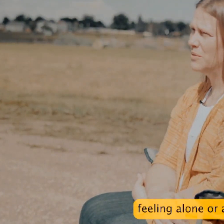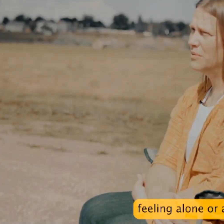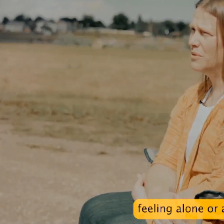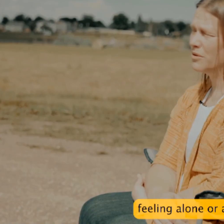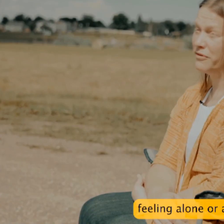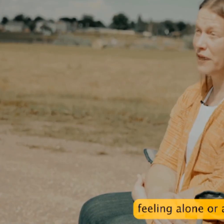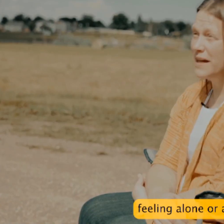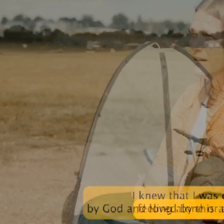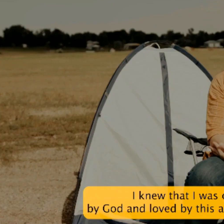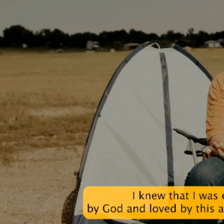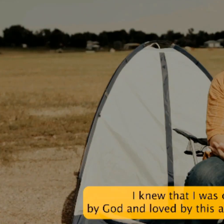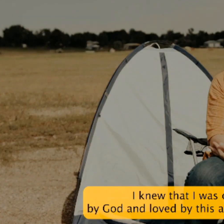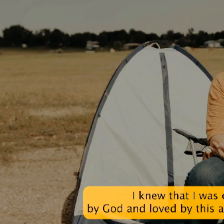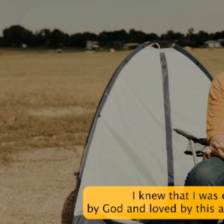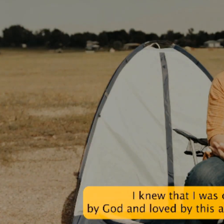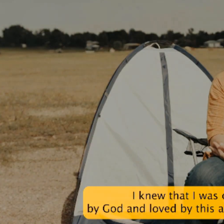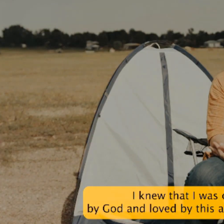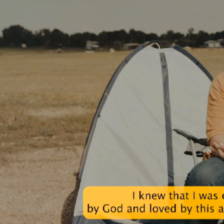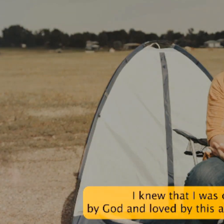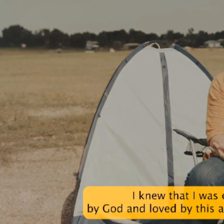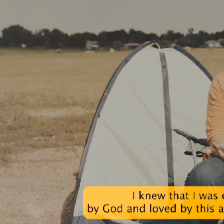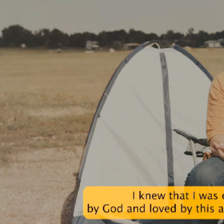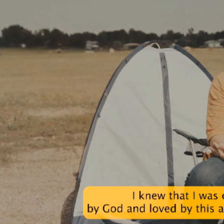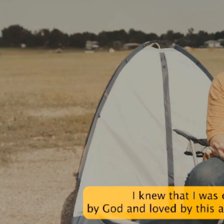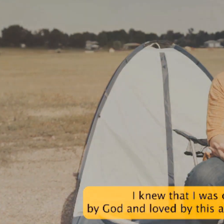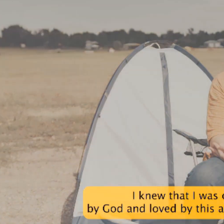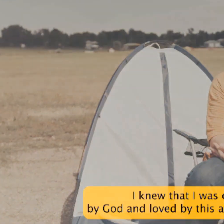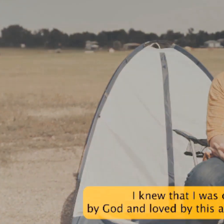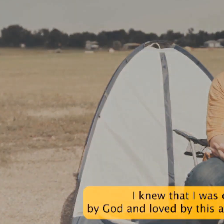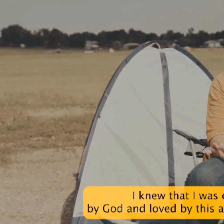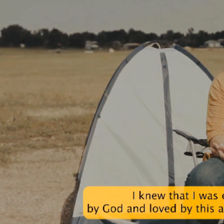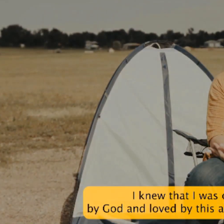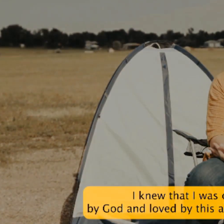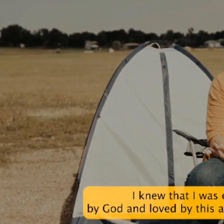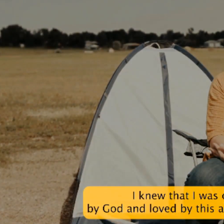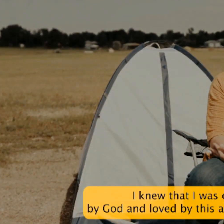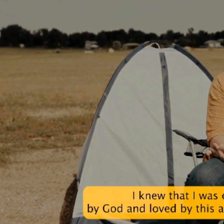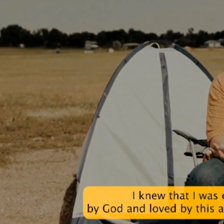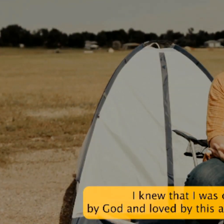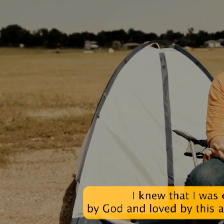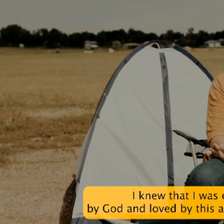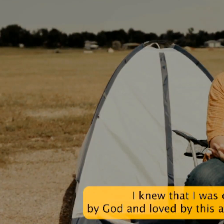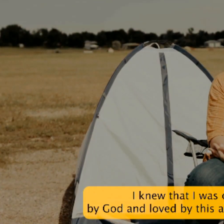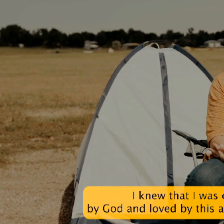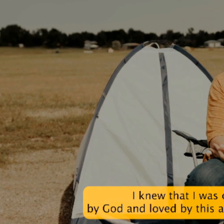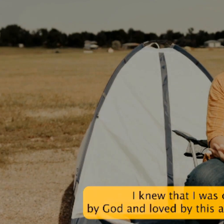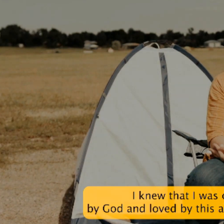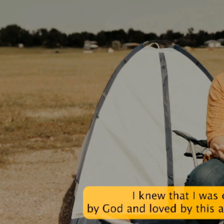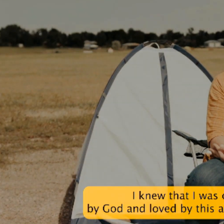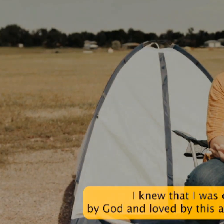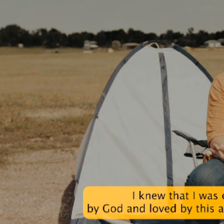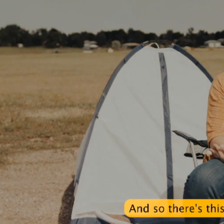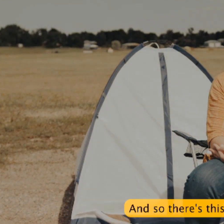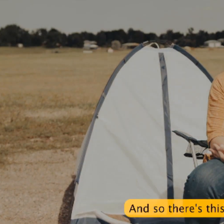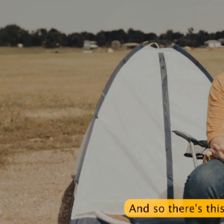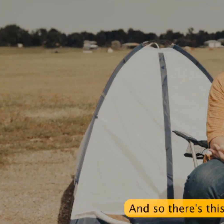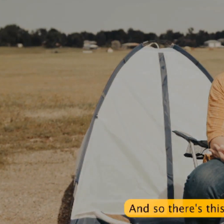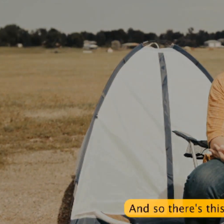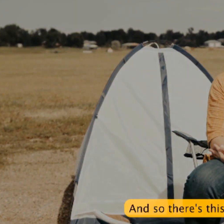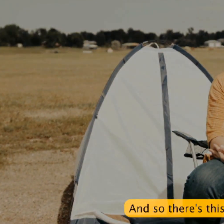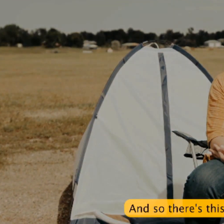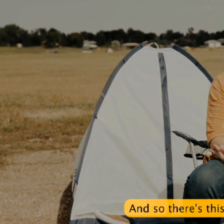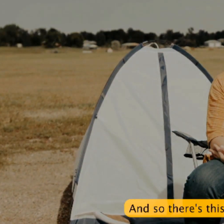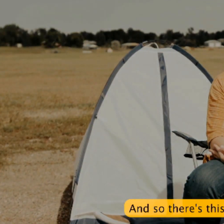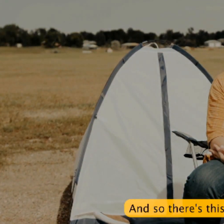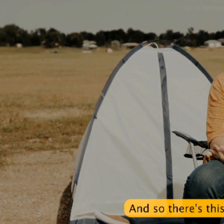feeling alone or afraid. I knew that I was created by God and loved by this amazing creator. And